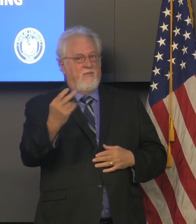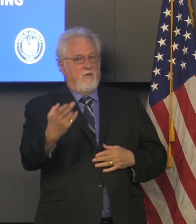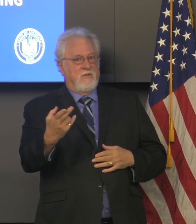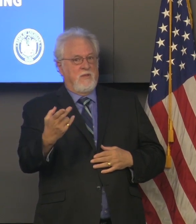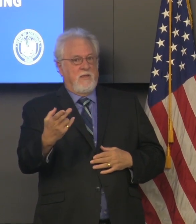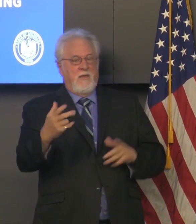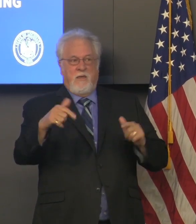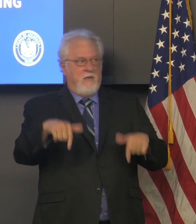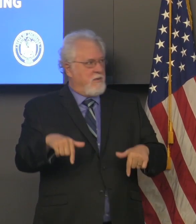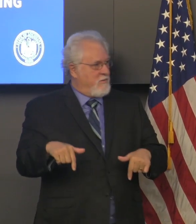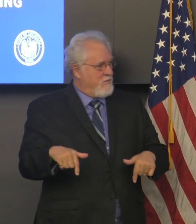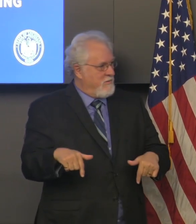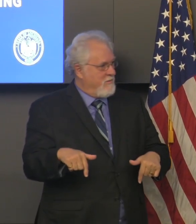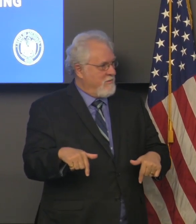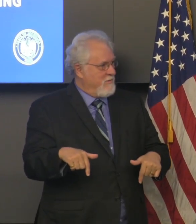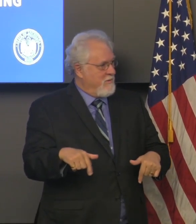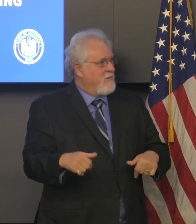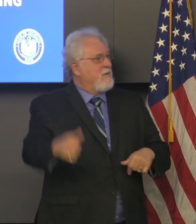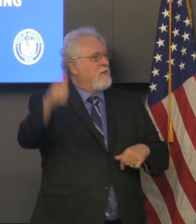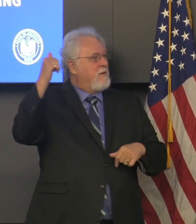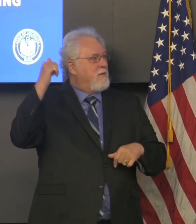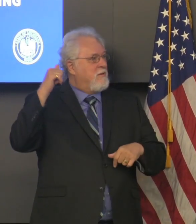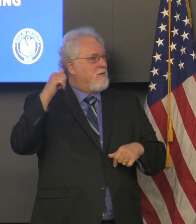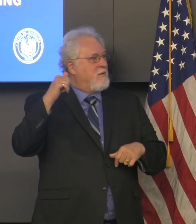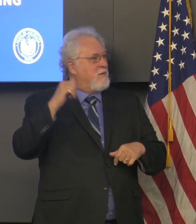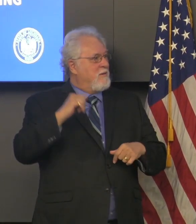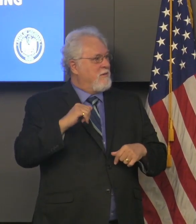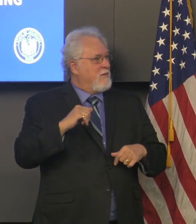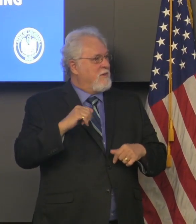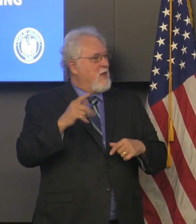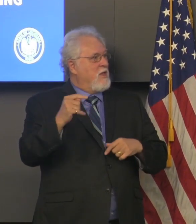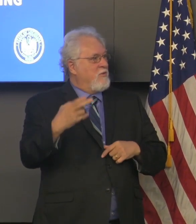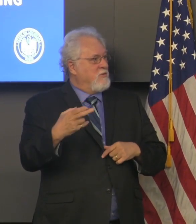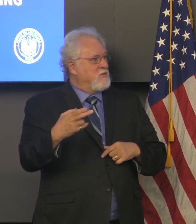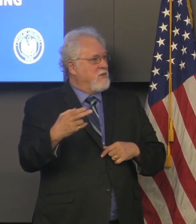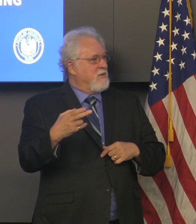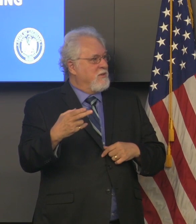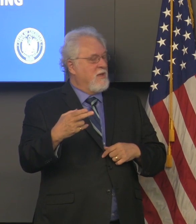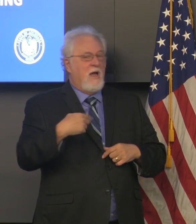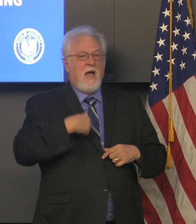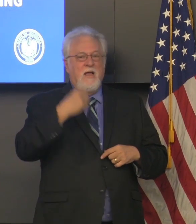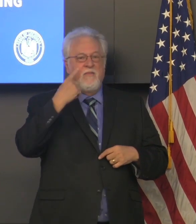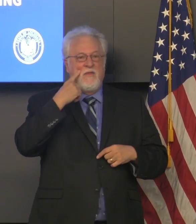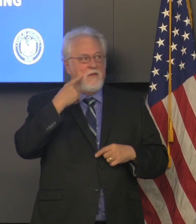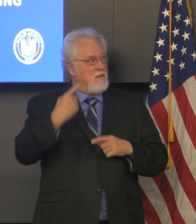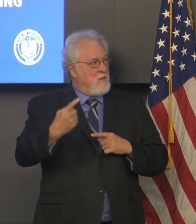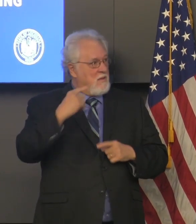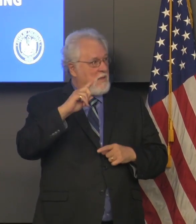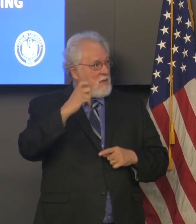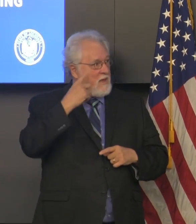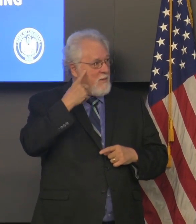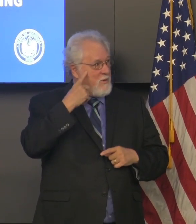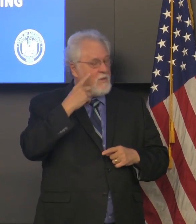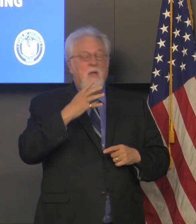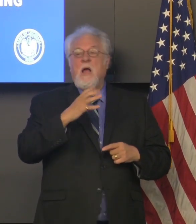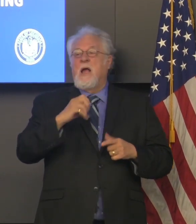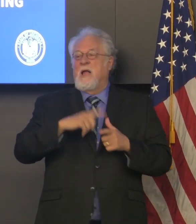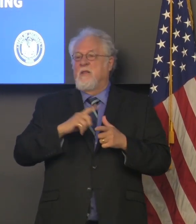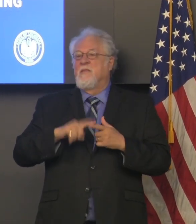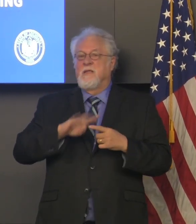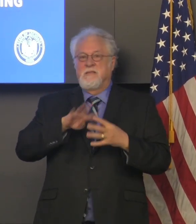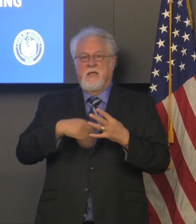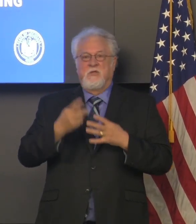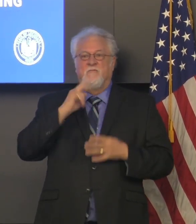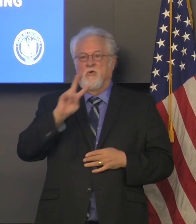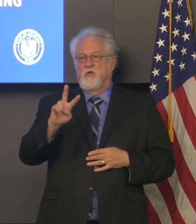but not back here. But we're going to be back together on Thursday, I think, back over at the Capitol. And we're going to schedule that